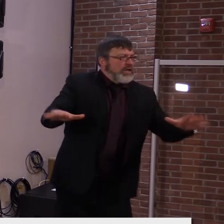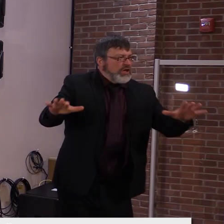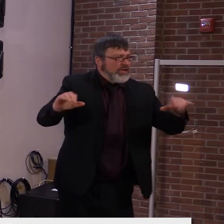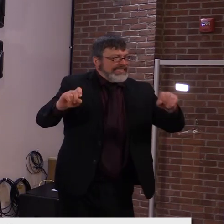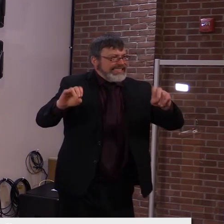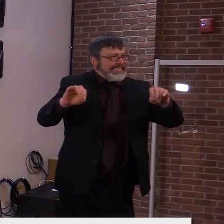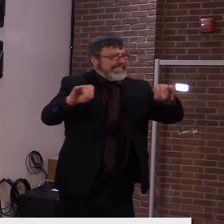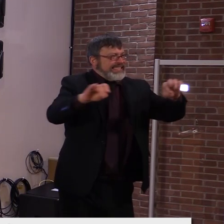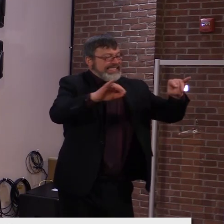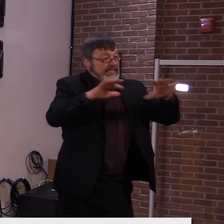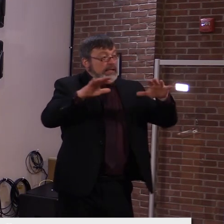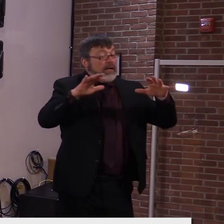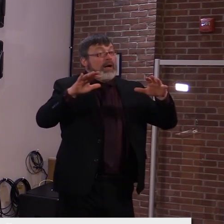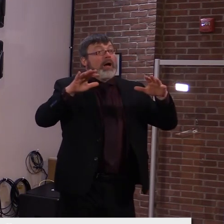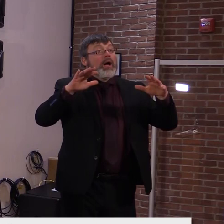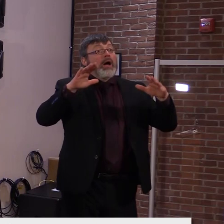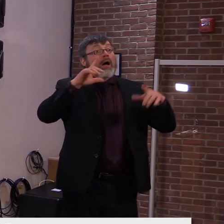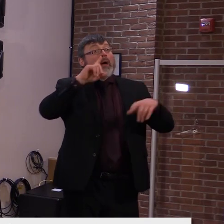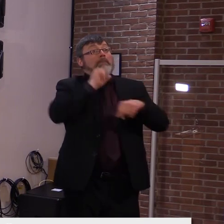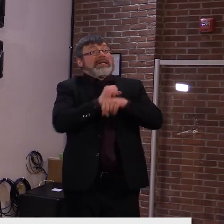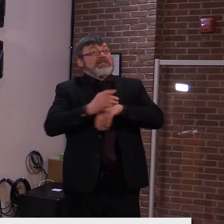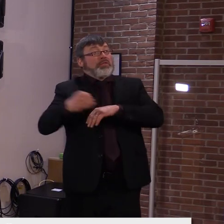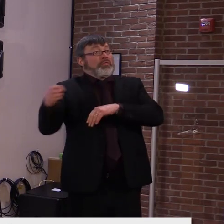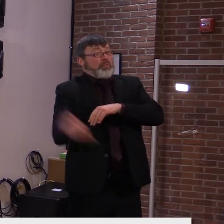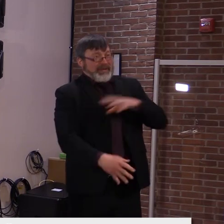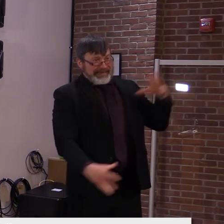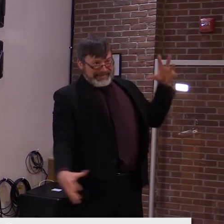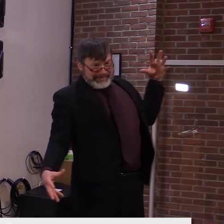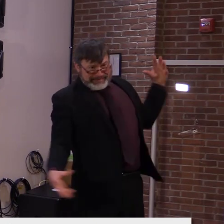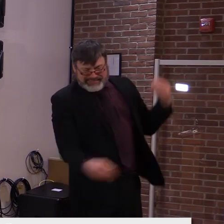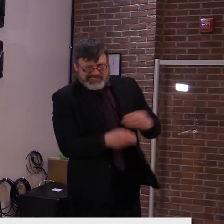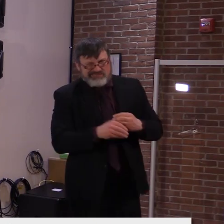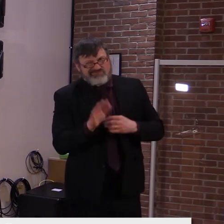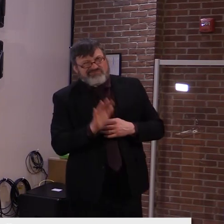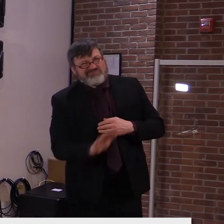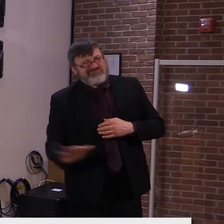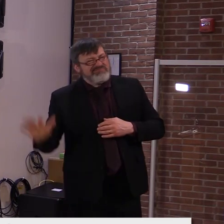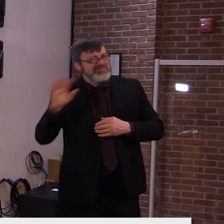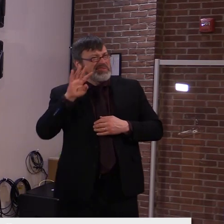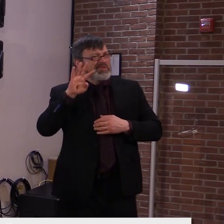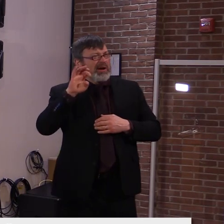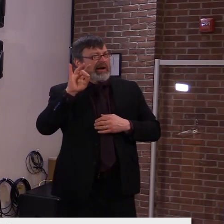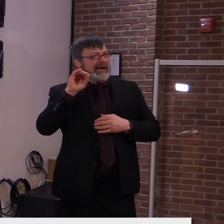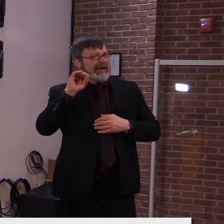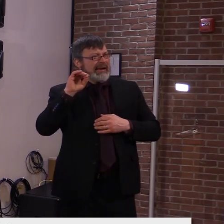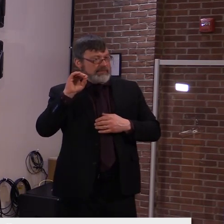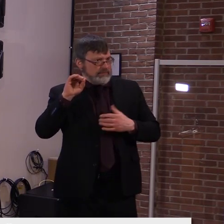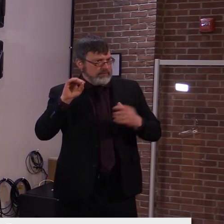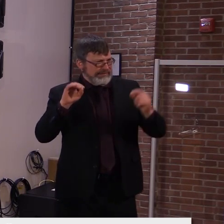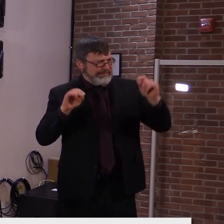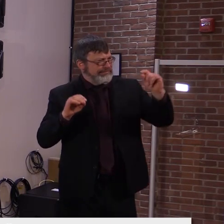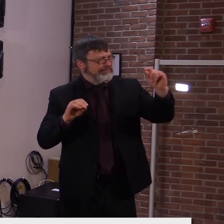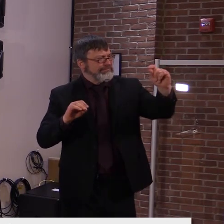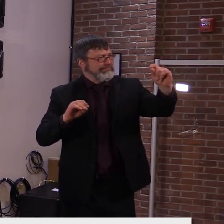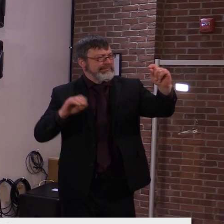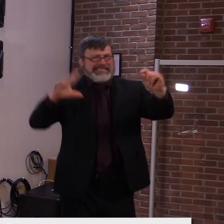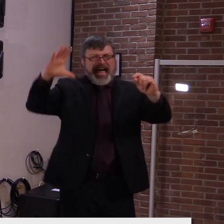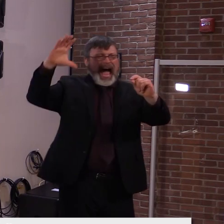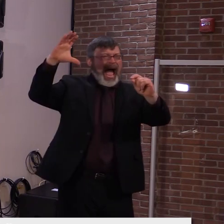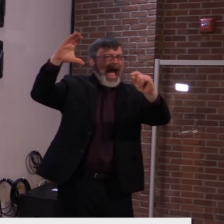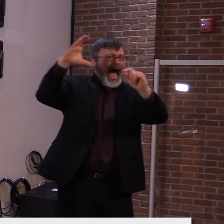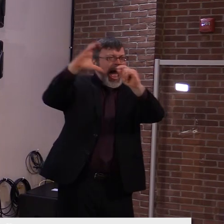terms of wasted. And that includes, you know, vials that are unviable from the beginning. There's going to be